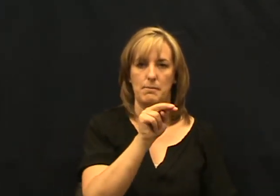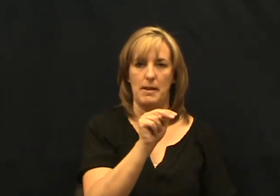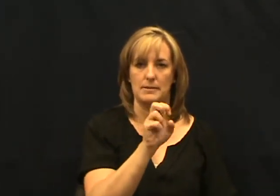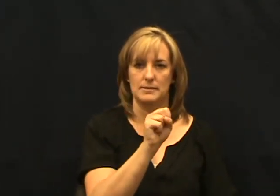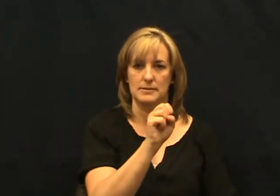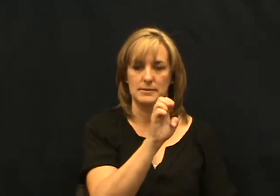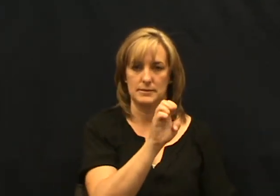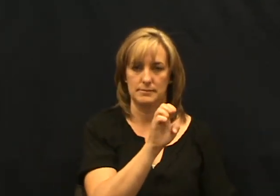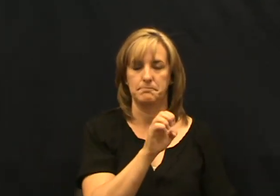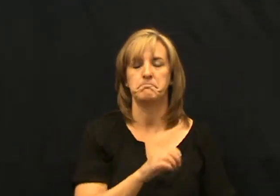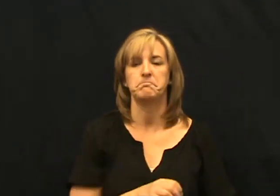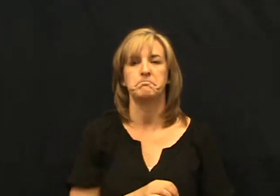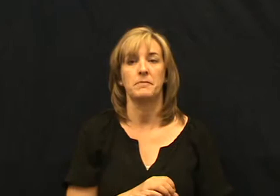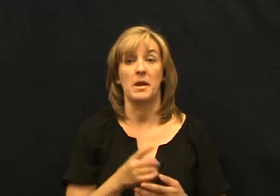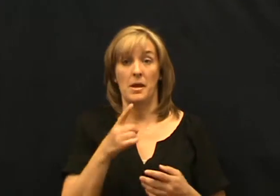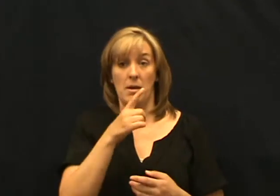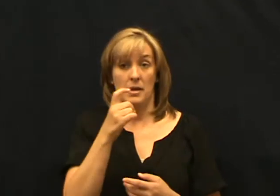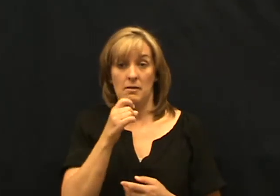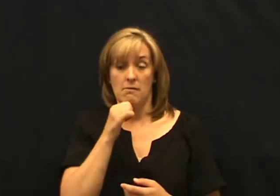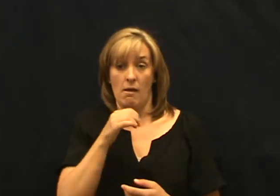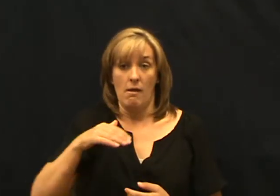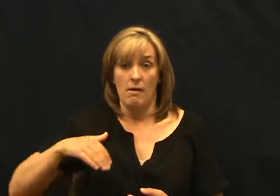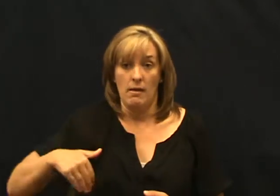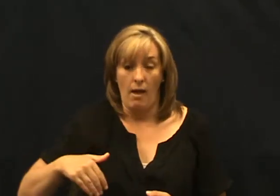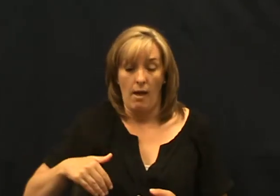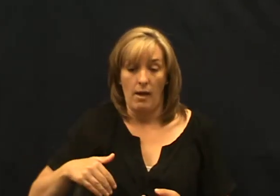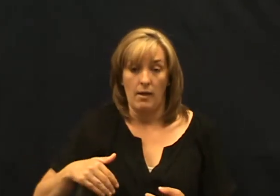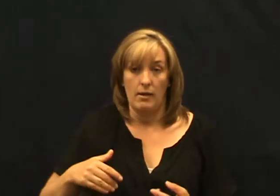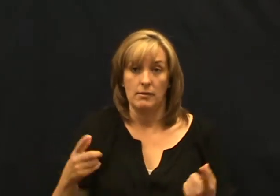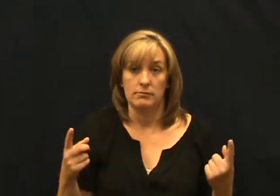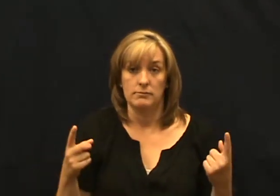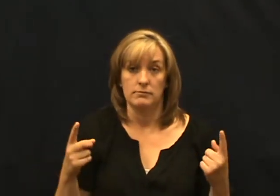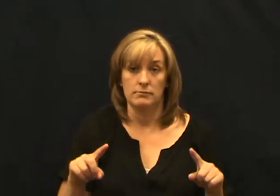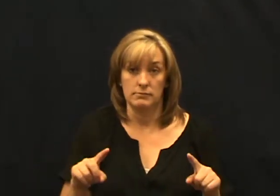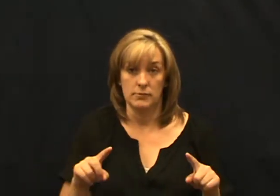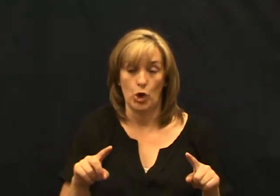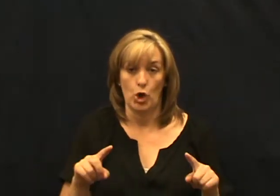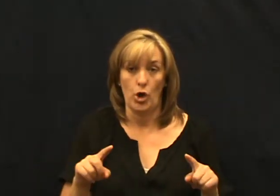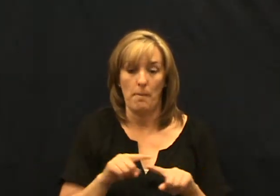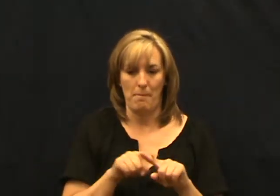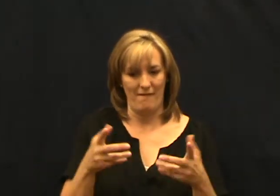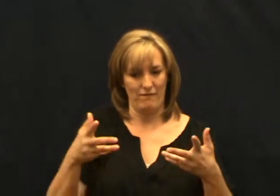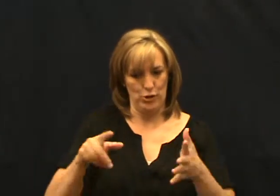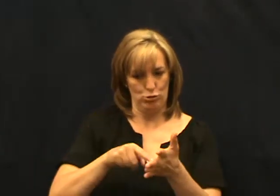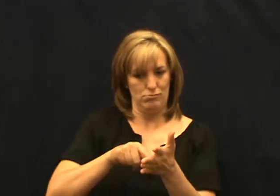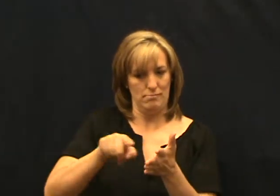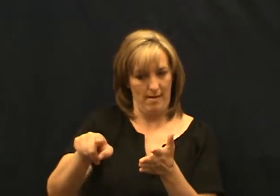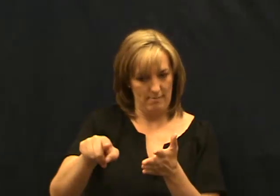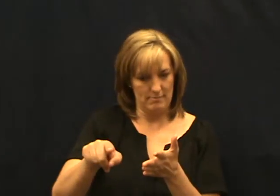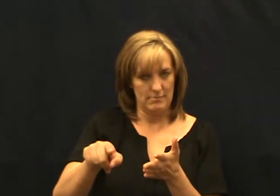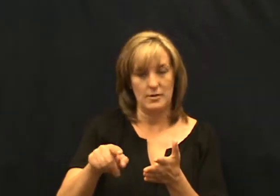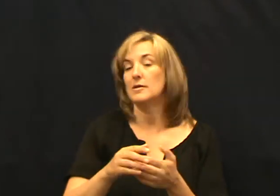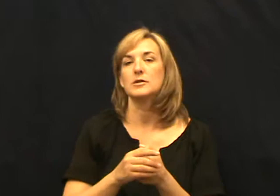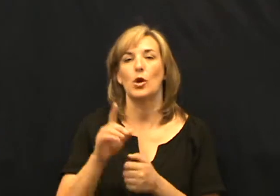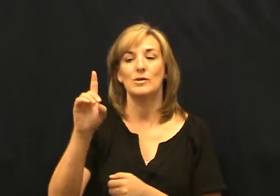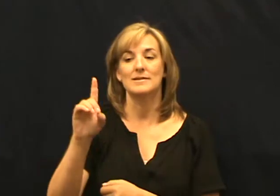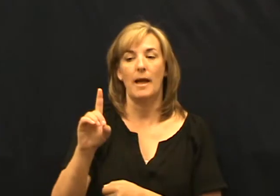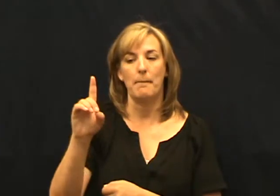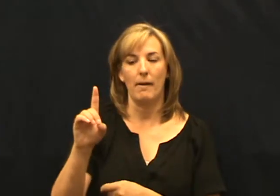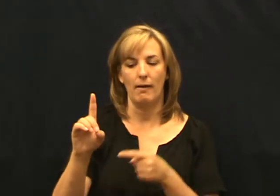incurred. So what we end up doing is we debit our prepaid rent, which is an asset, and we